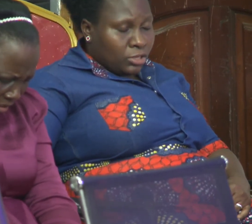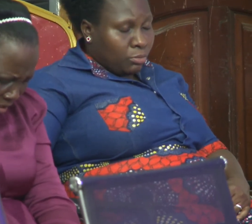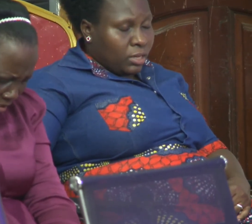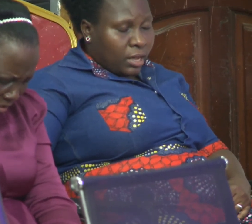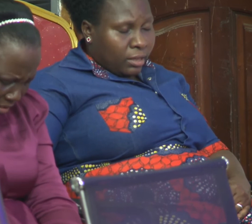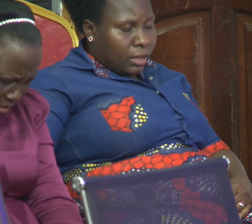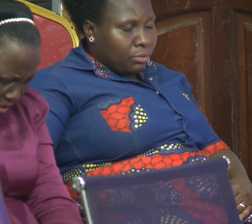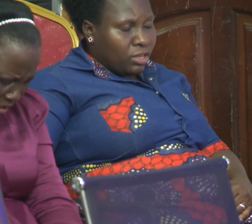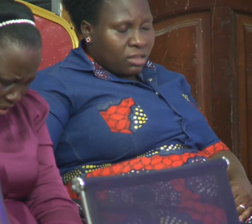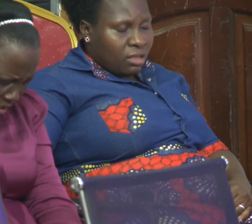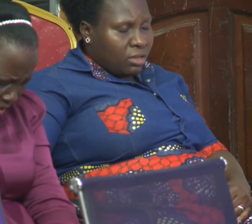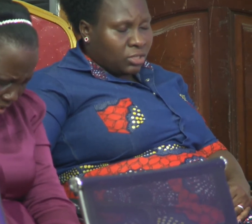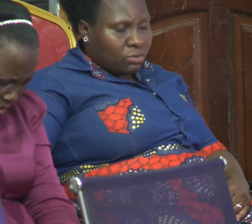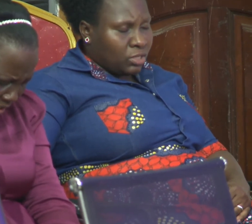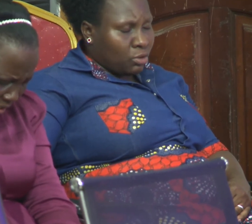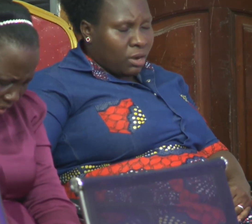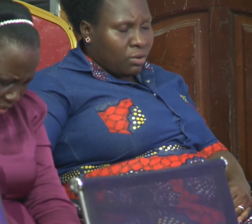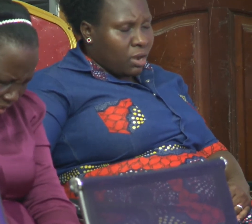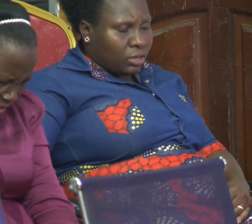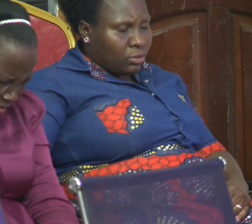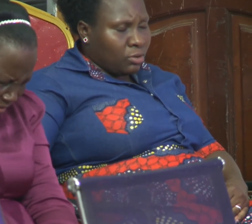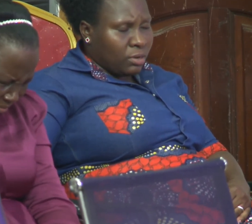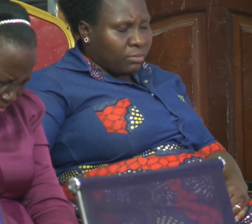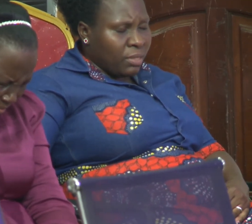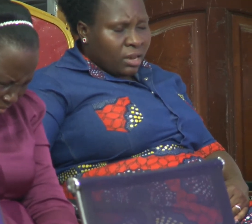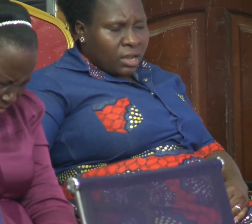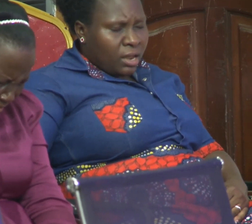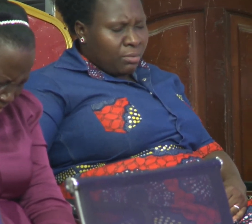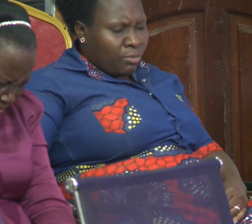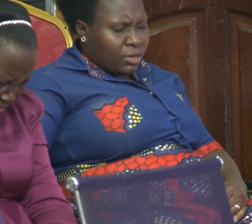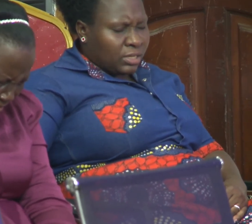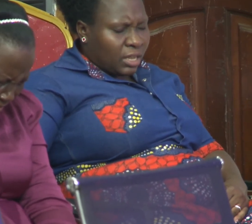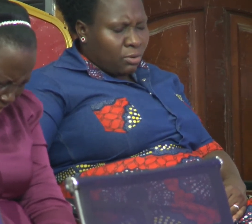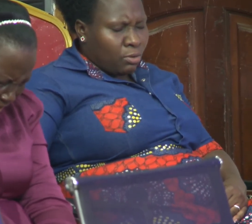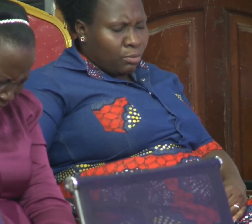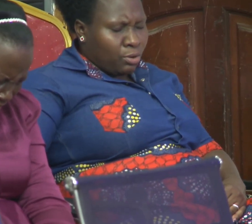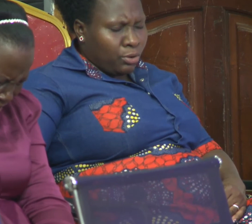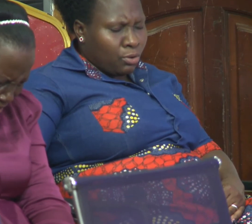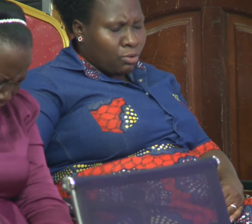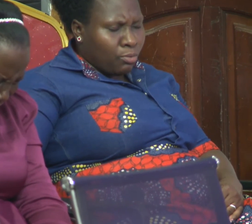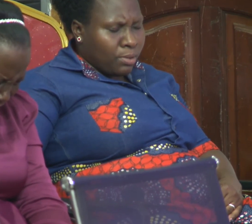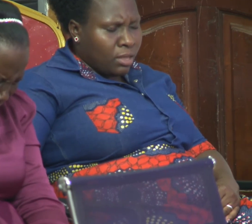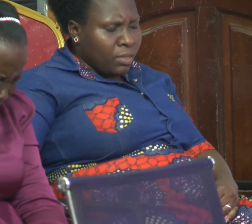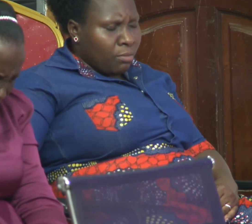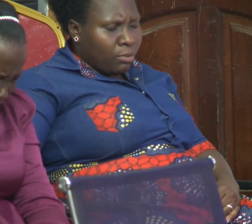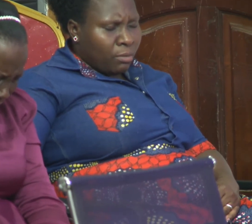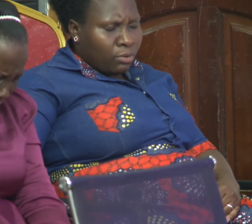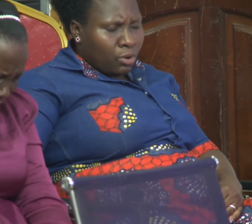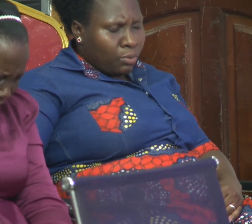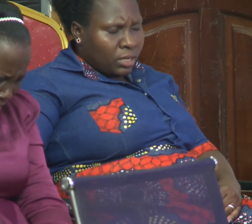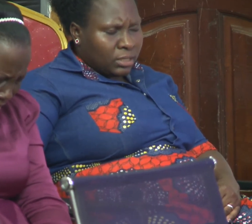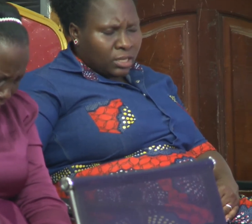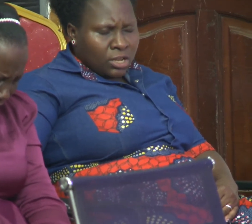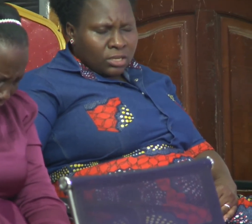be. Mulungamyenga. Mulagirira amakubo amatuufu g'alina okuyitamu ng'akuza abaana be. Abaana be balyoke